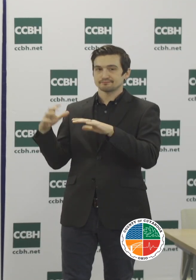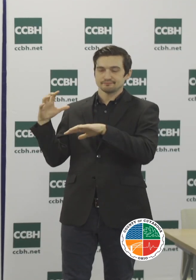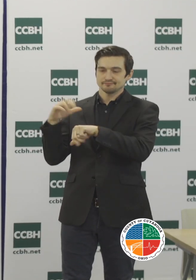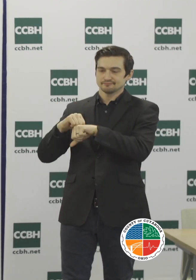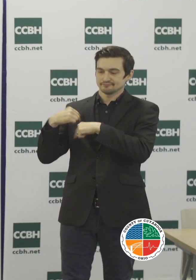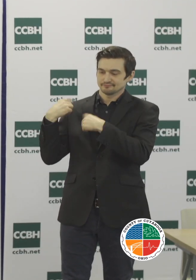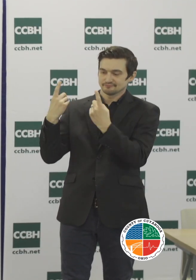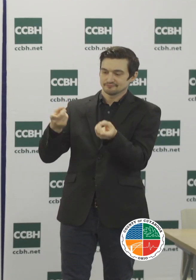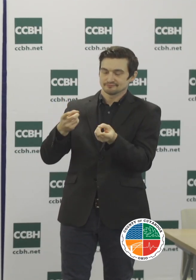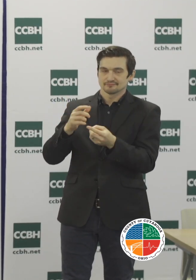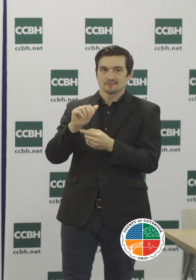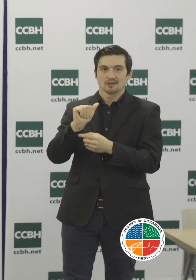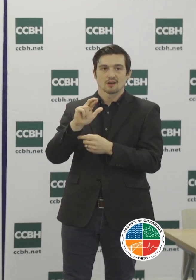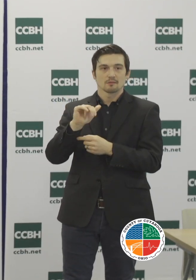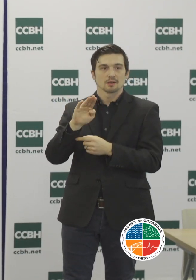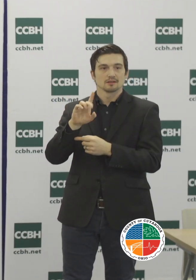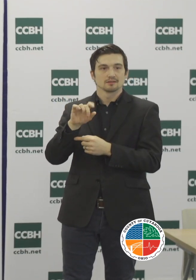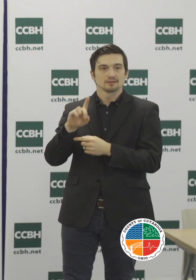customary, County Executive Armin Beauties,